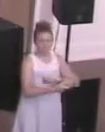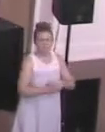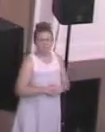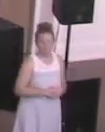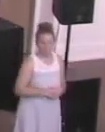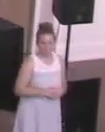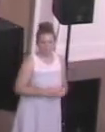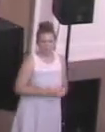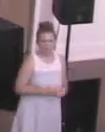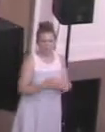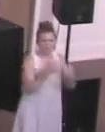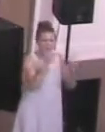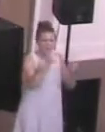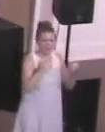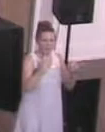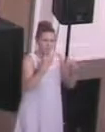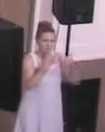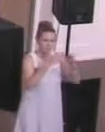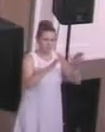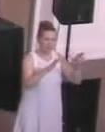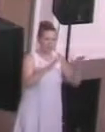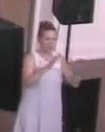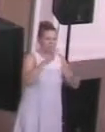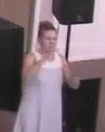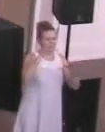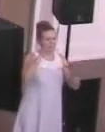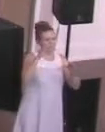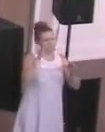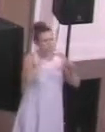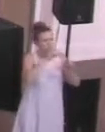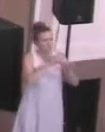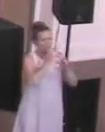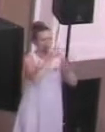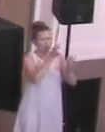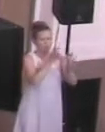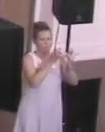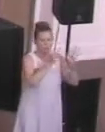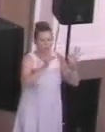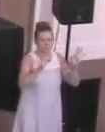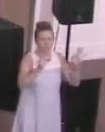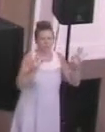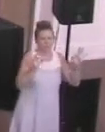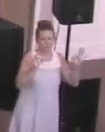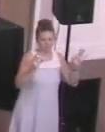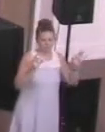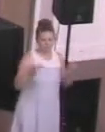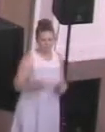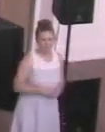Somehow, now I'm lost in your freedom.